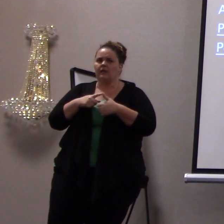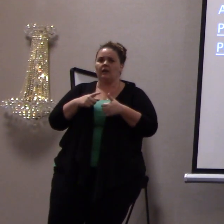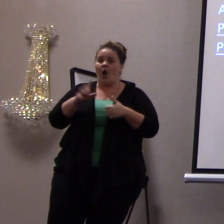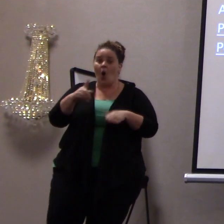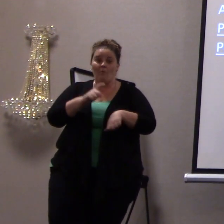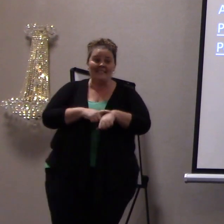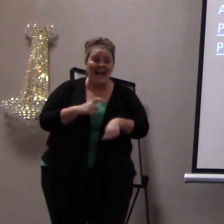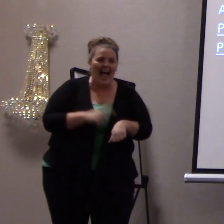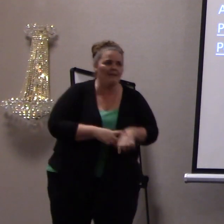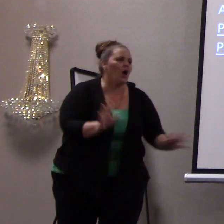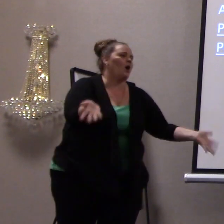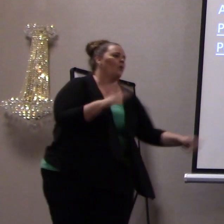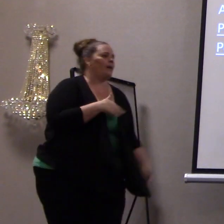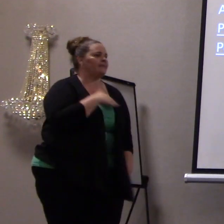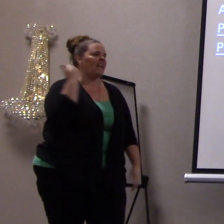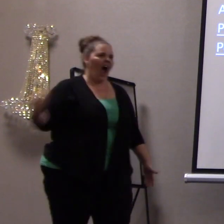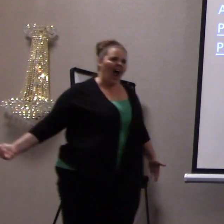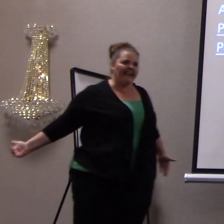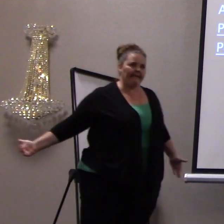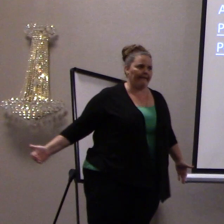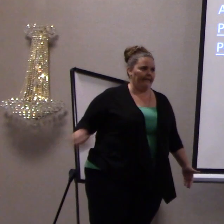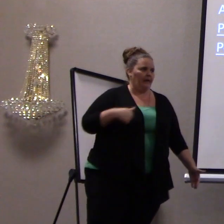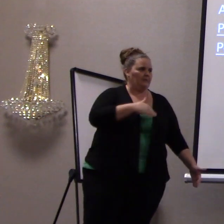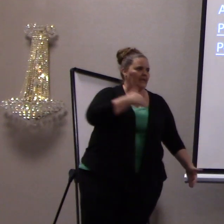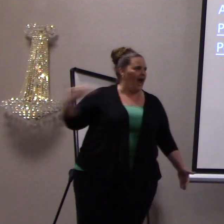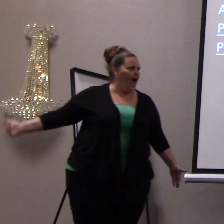done. I'm done.